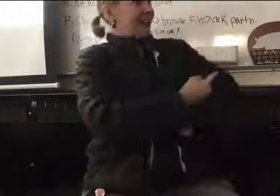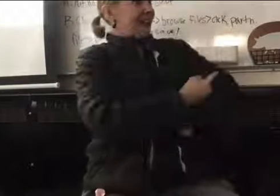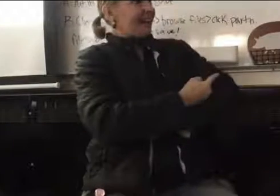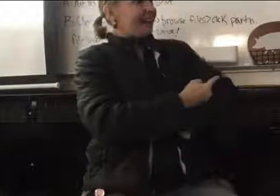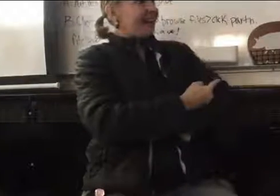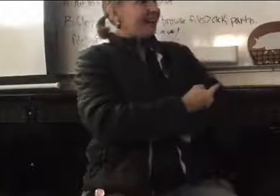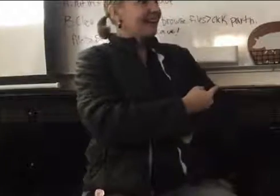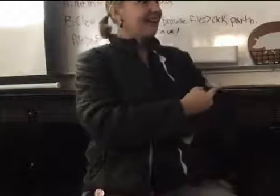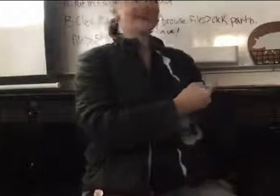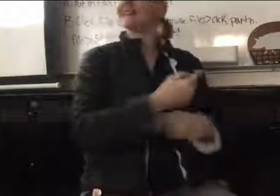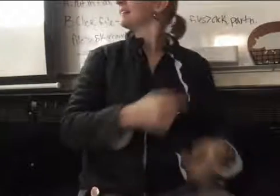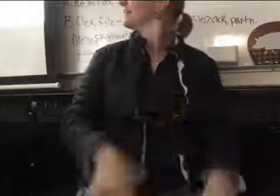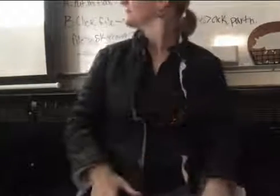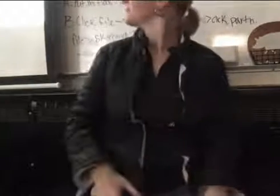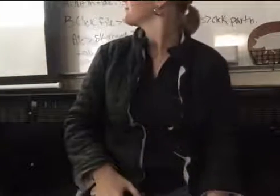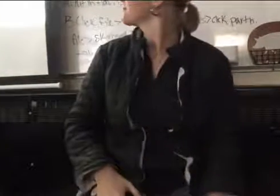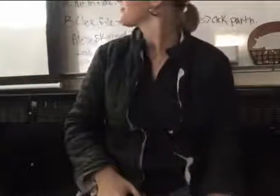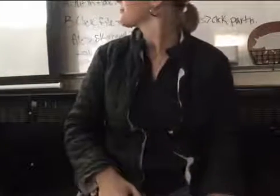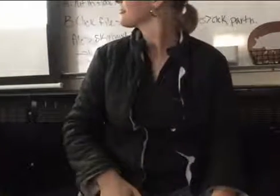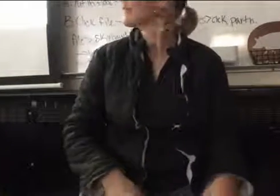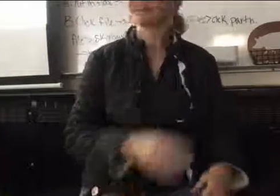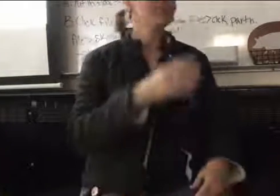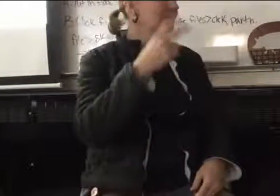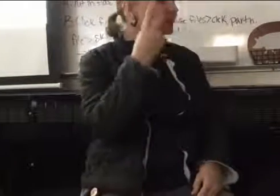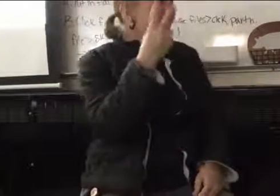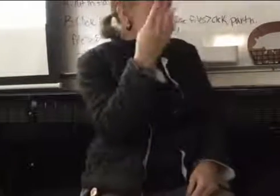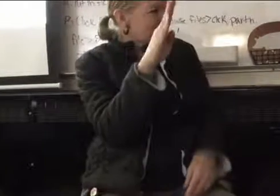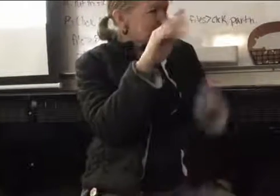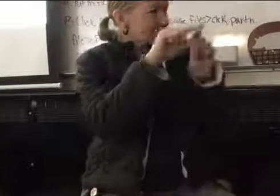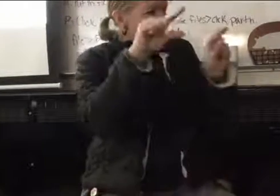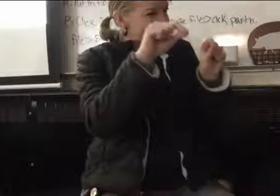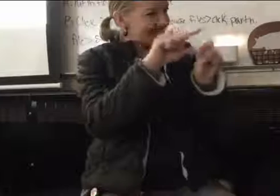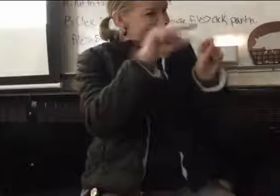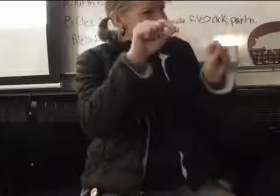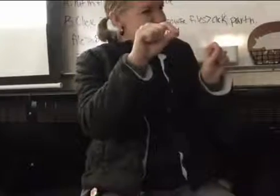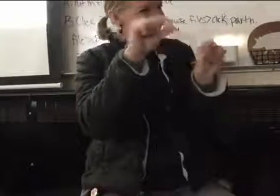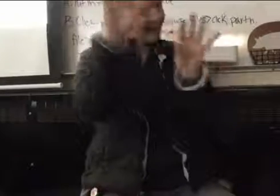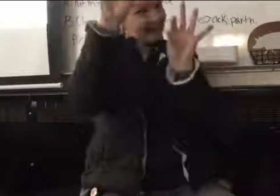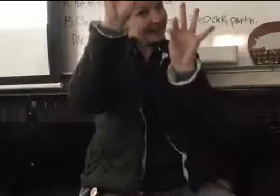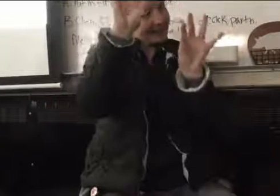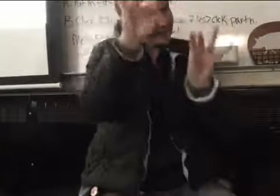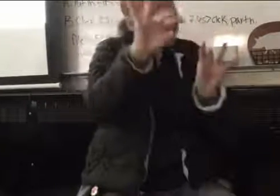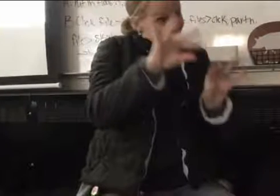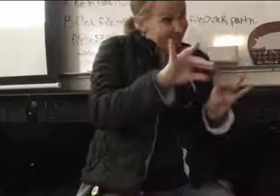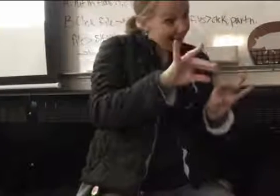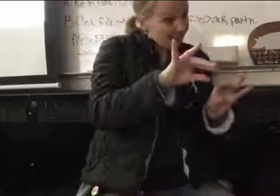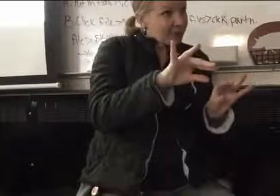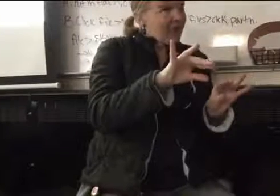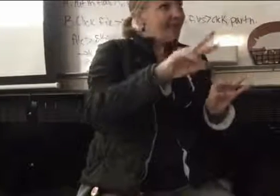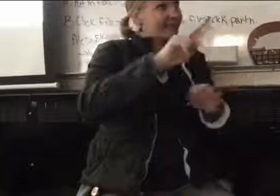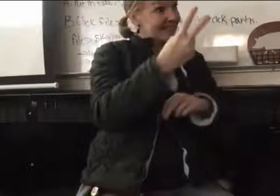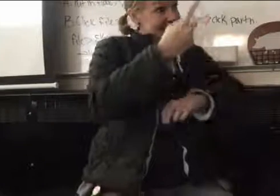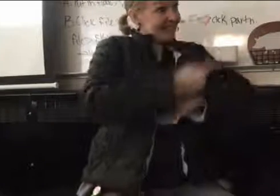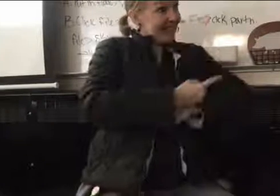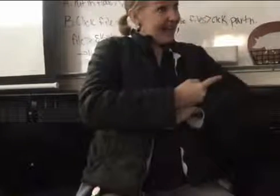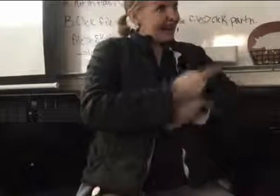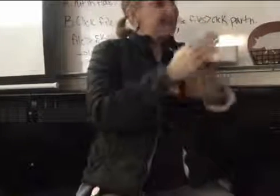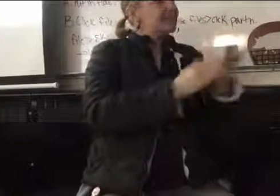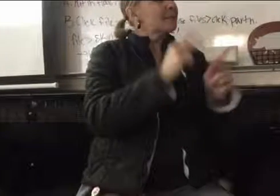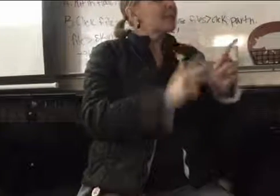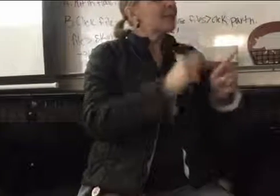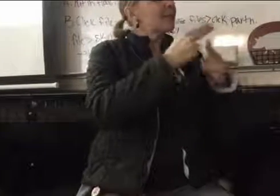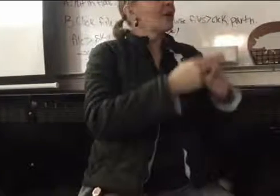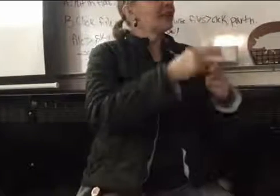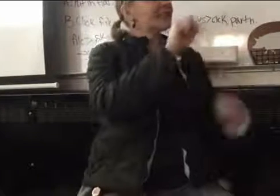able to take these little, so if you take all these little blue thingies, they're able to make it all the way down on a little round top, and on the second day, some people call it